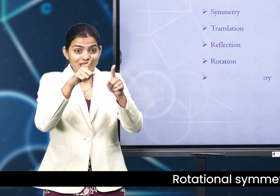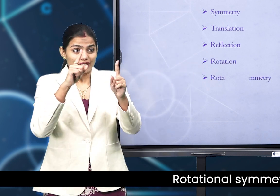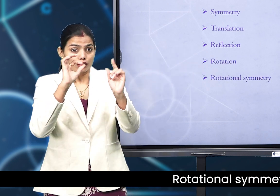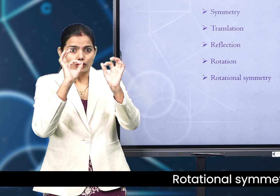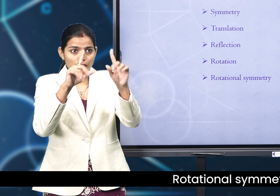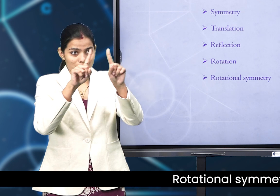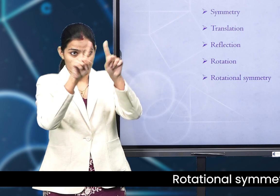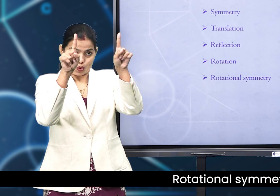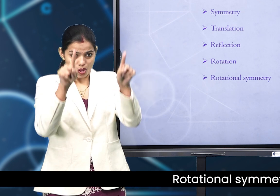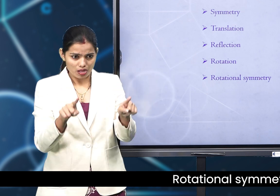rotational symmetry,